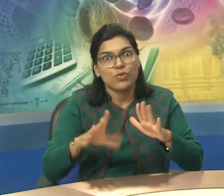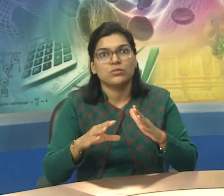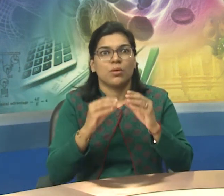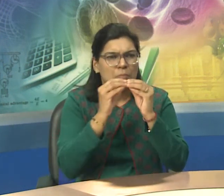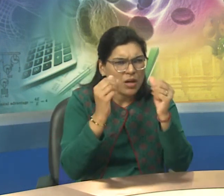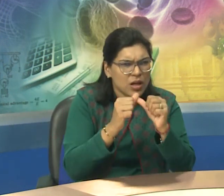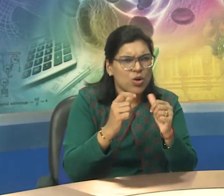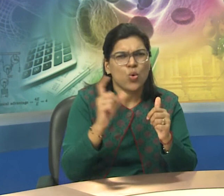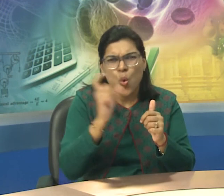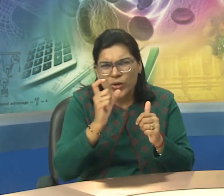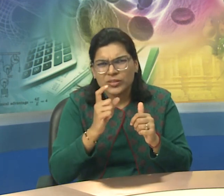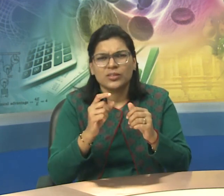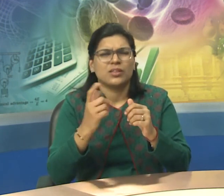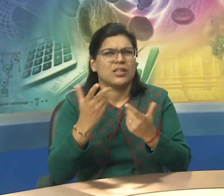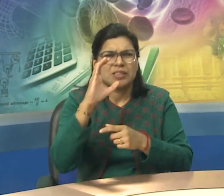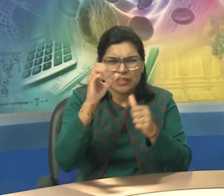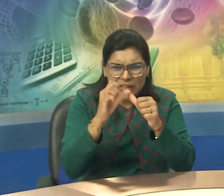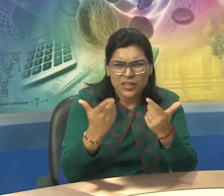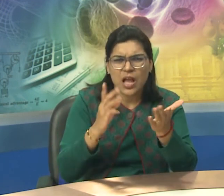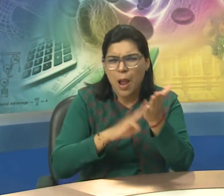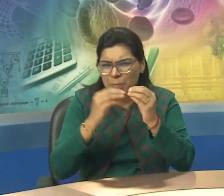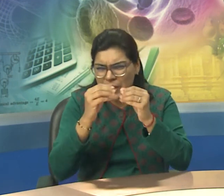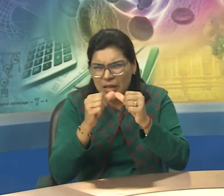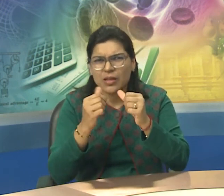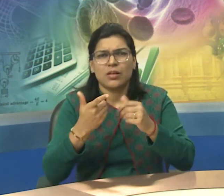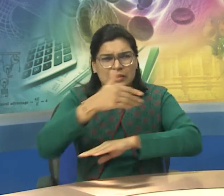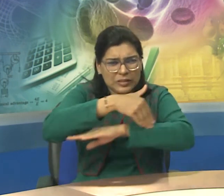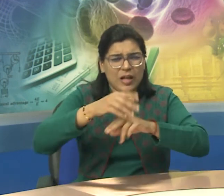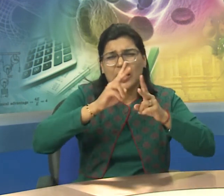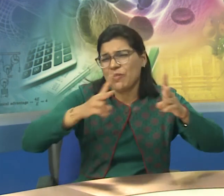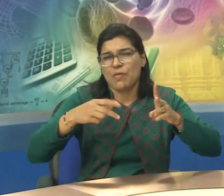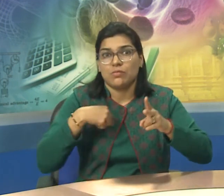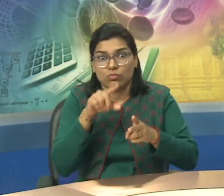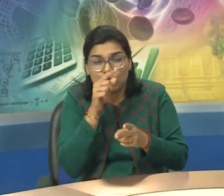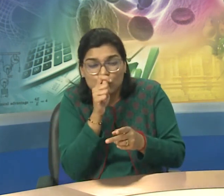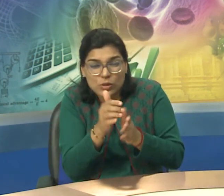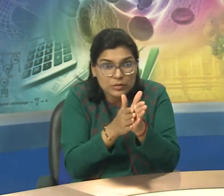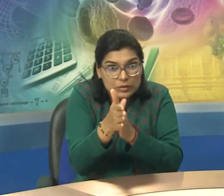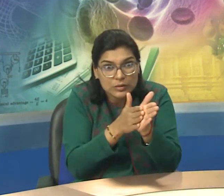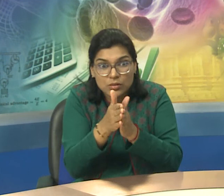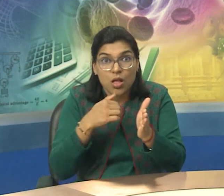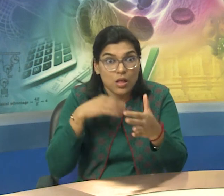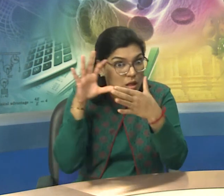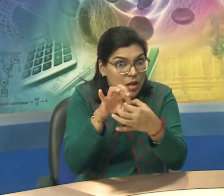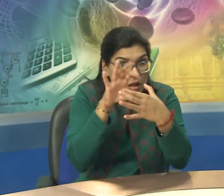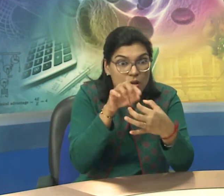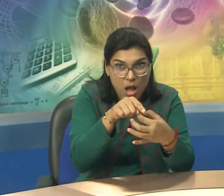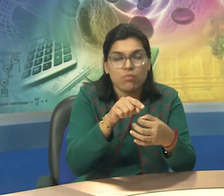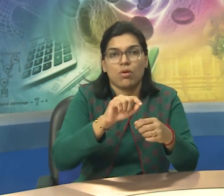workers with excellent educational background, such as